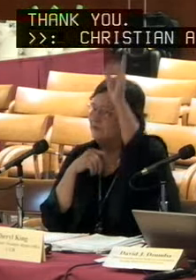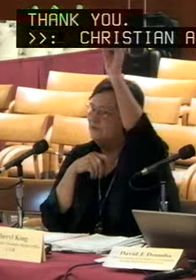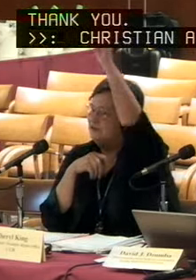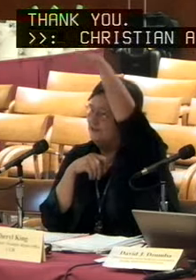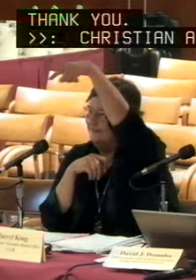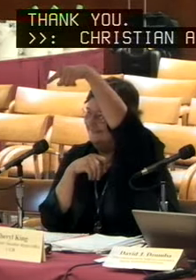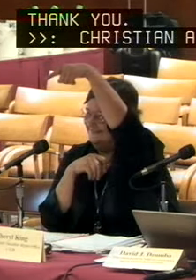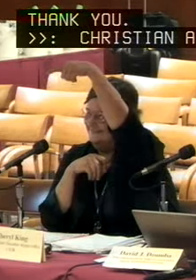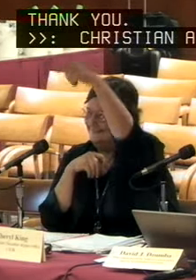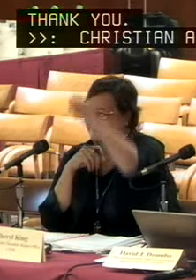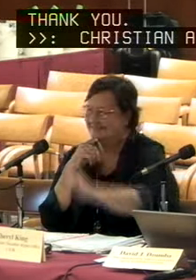Christian?